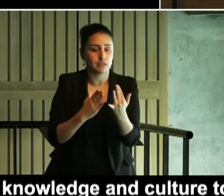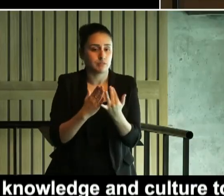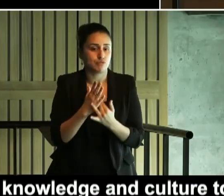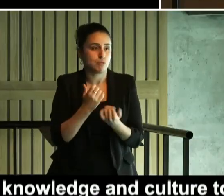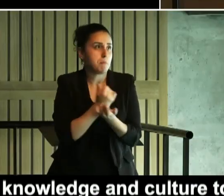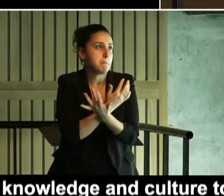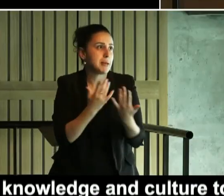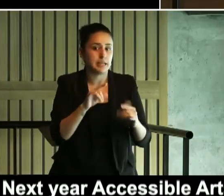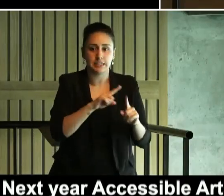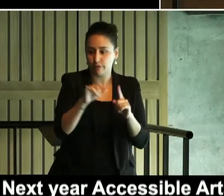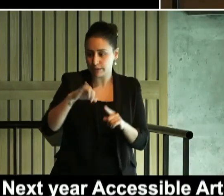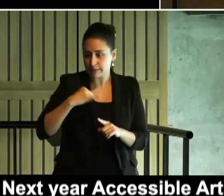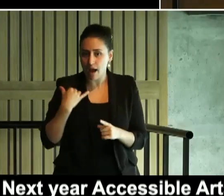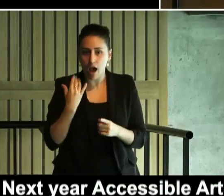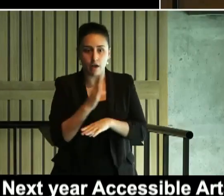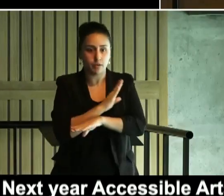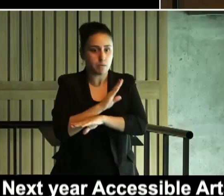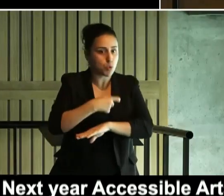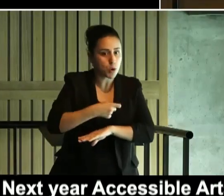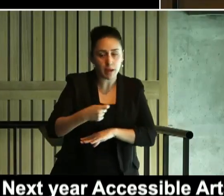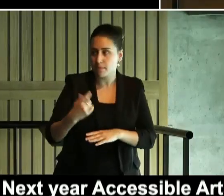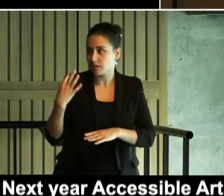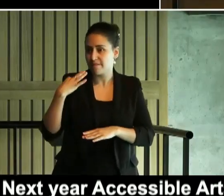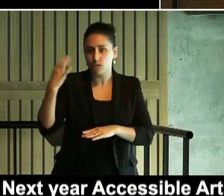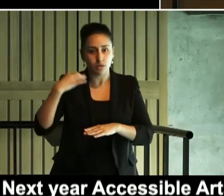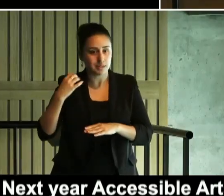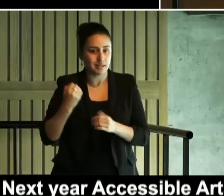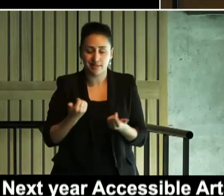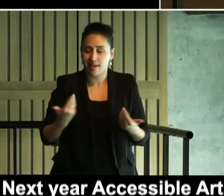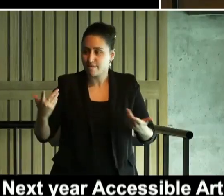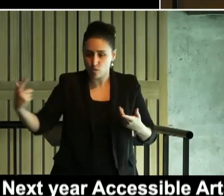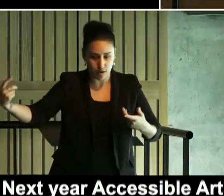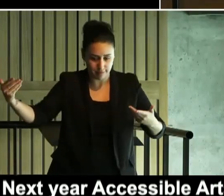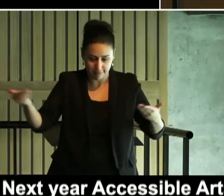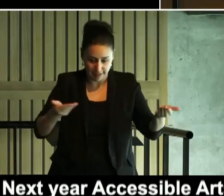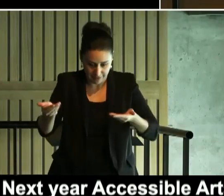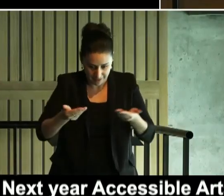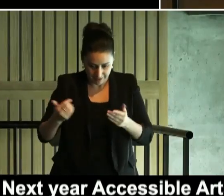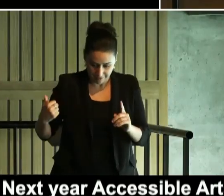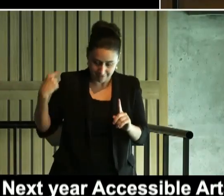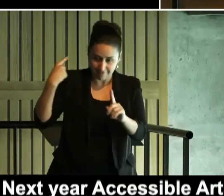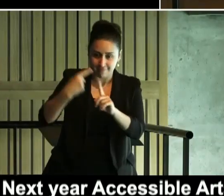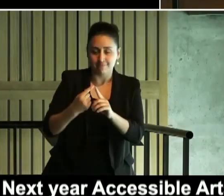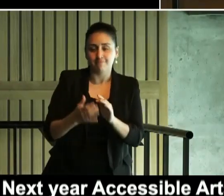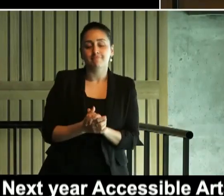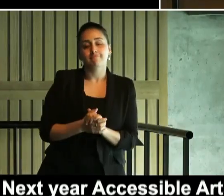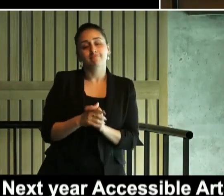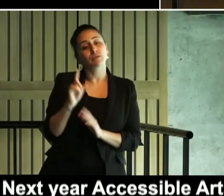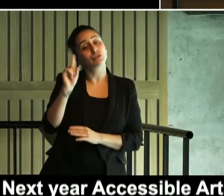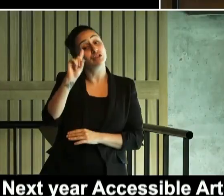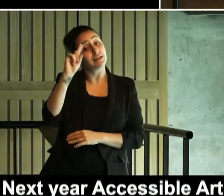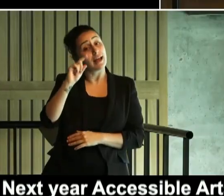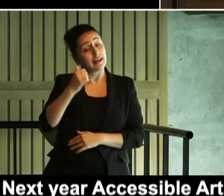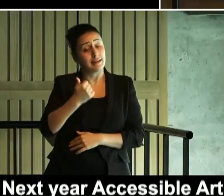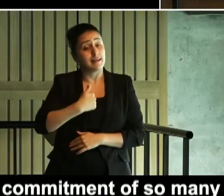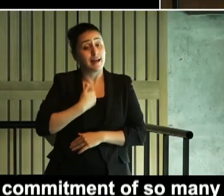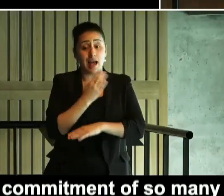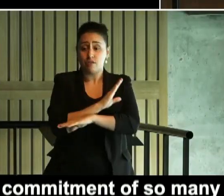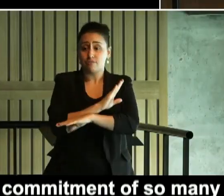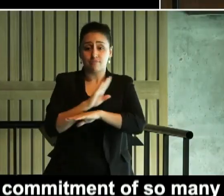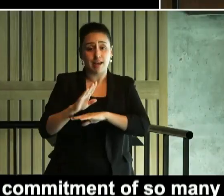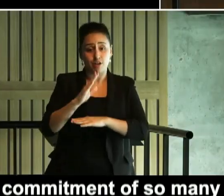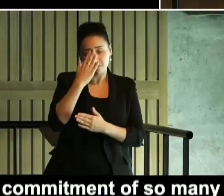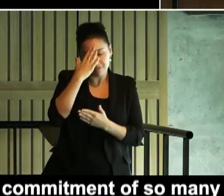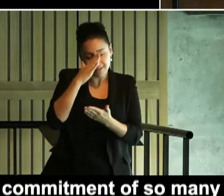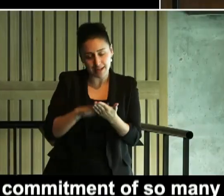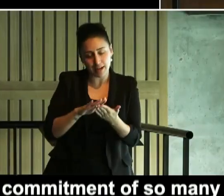the years. Today we dedicate this Access Ideas and Insights event to one of those exceptional contributors, our